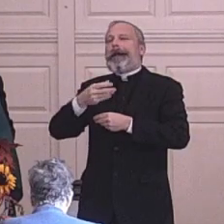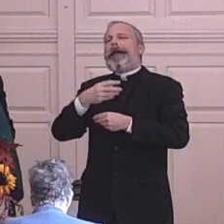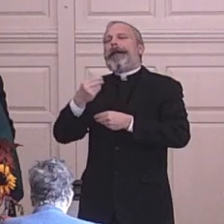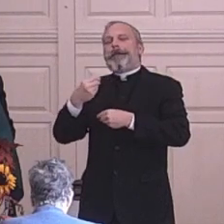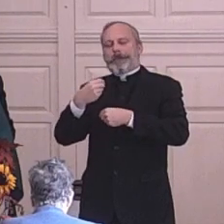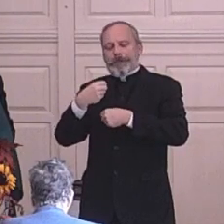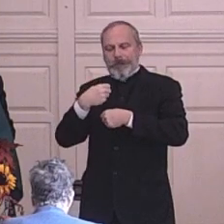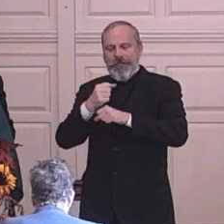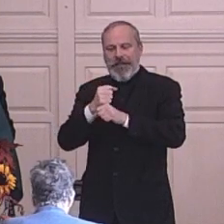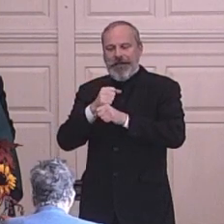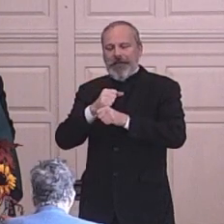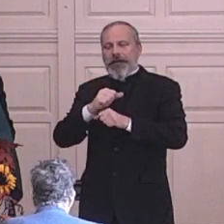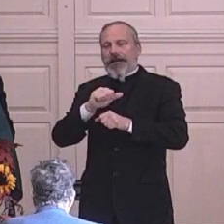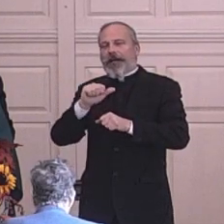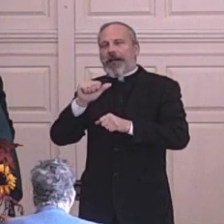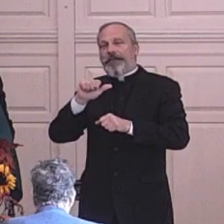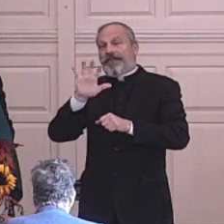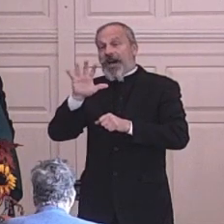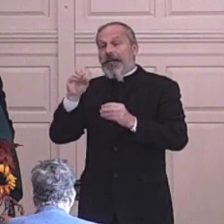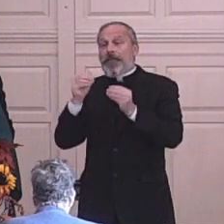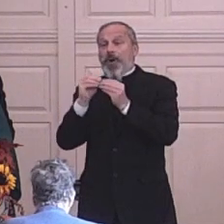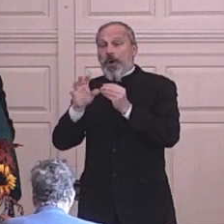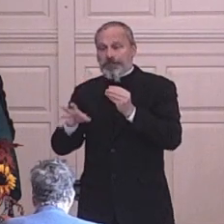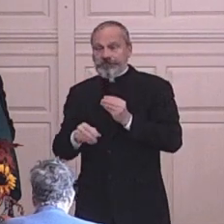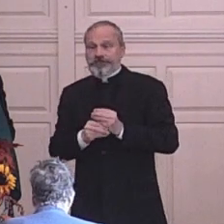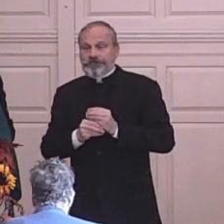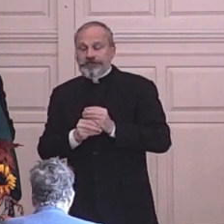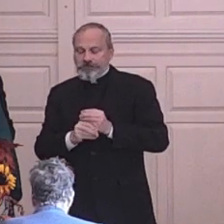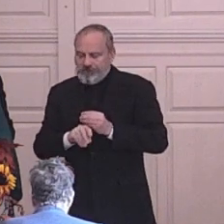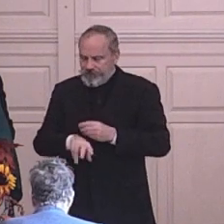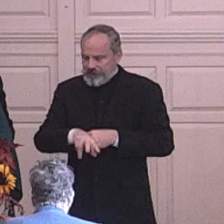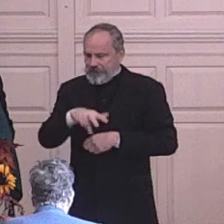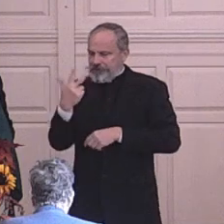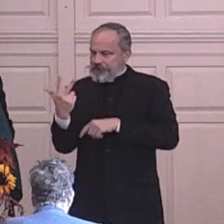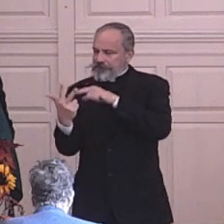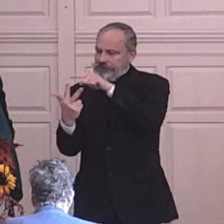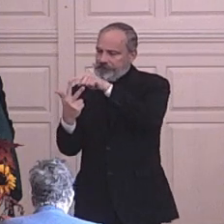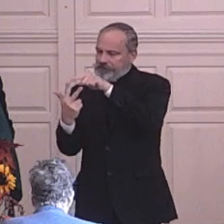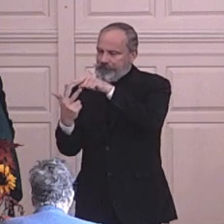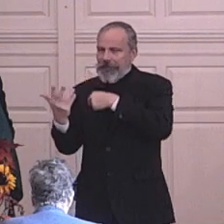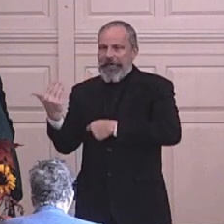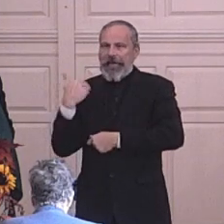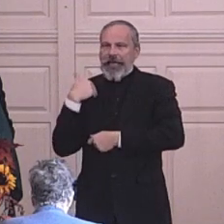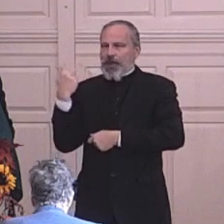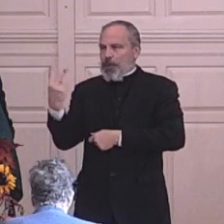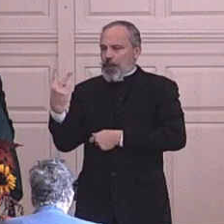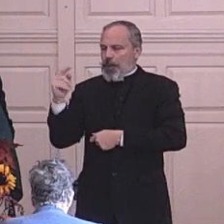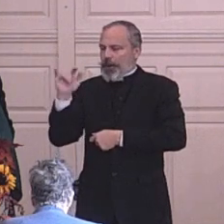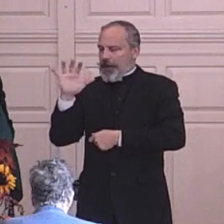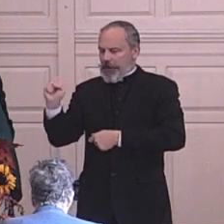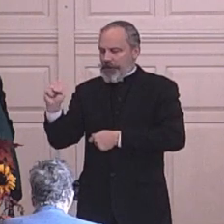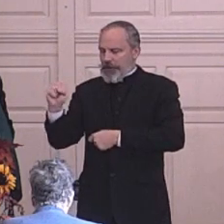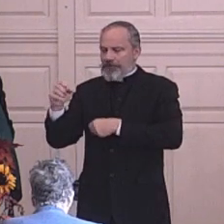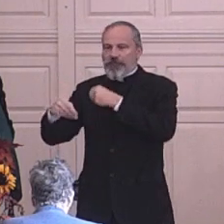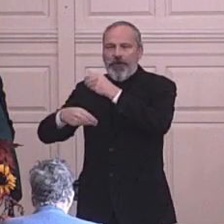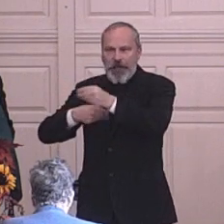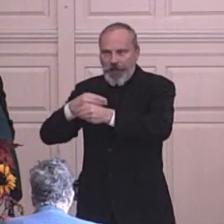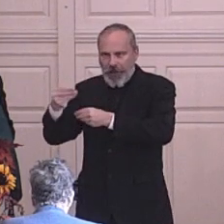and made another 5. Likewise, the one who received 2 made another